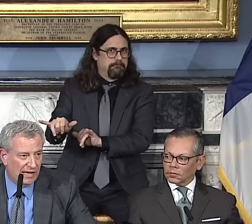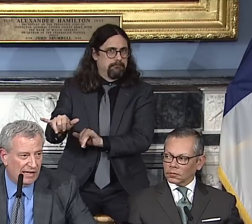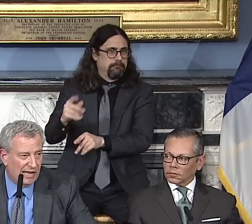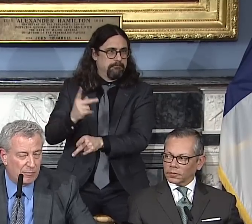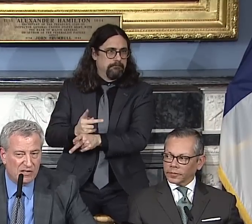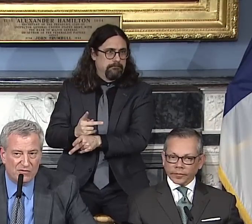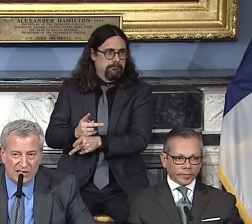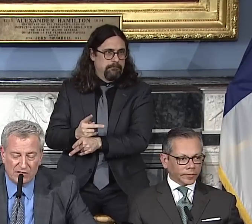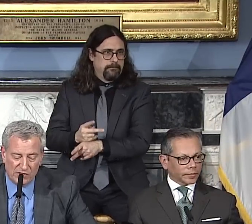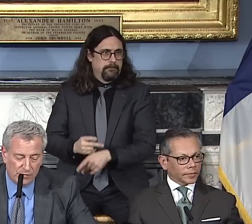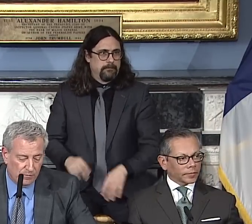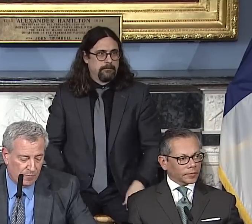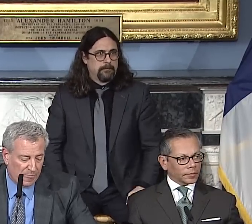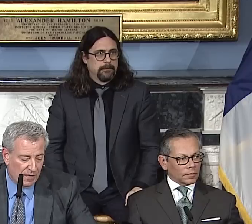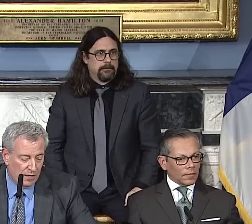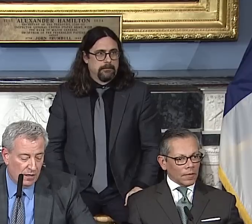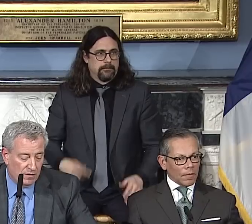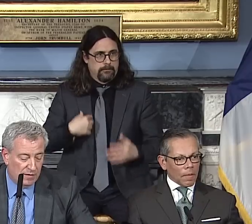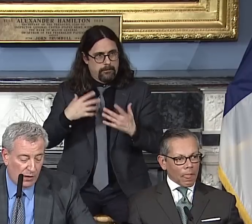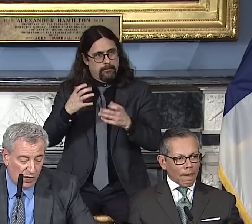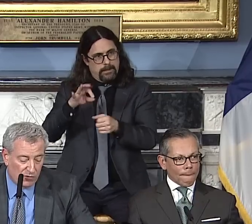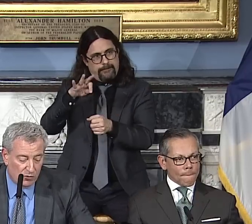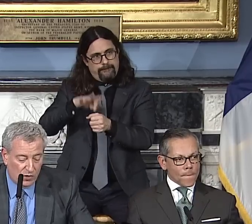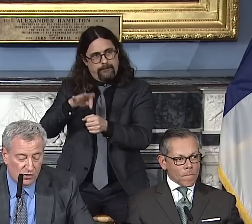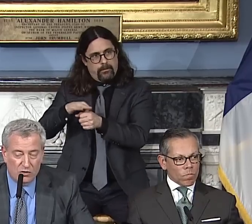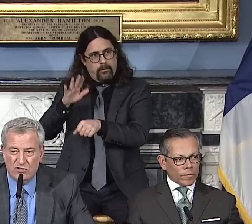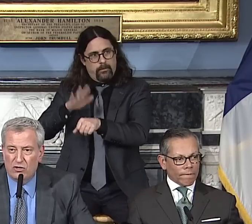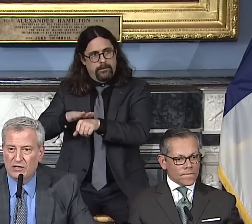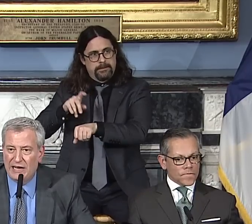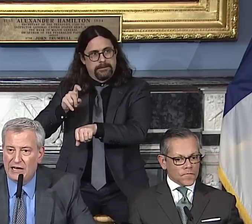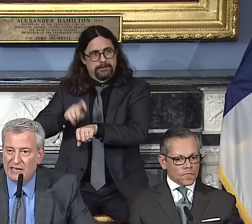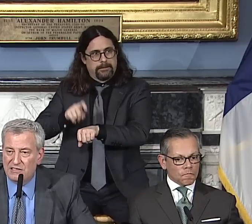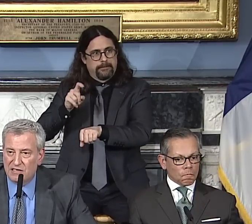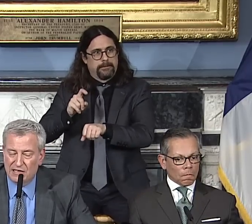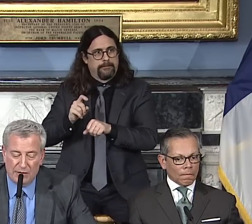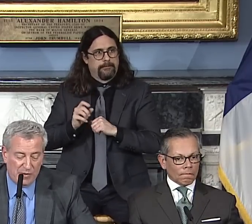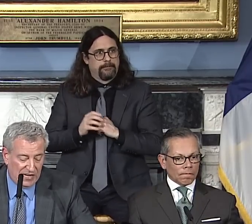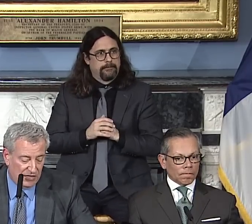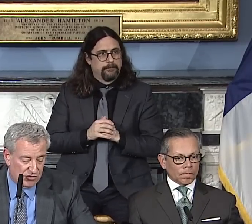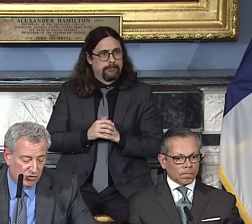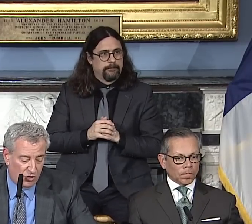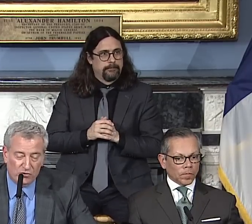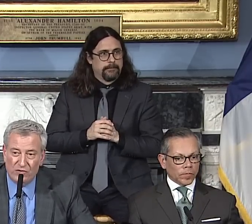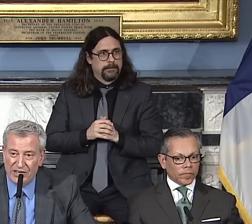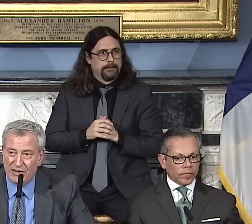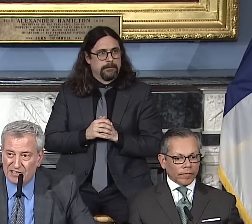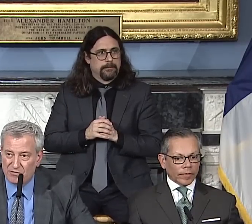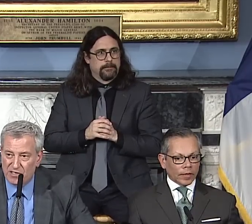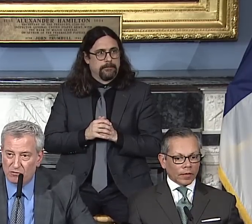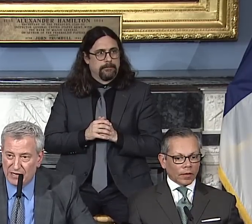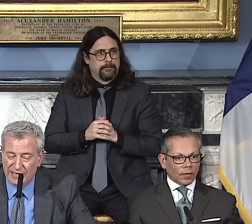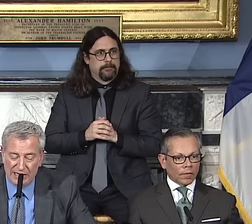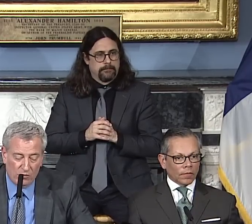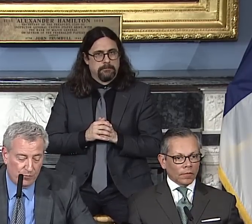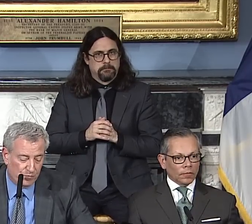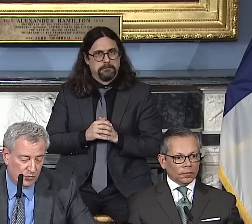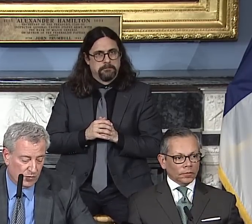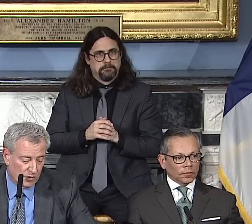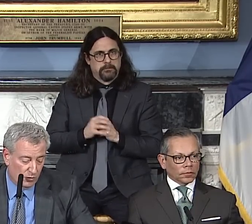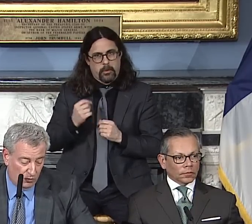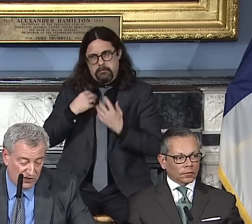believe it can happen effectively. However, I want to urge all candidates and campaigns to alter their activity right